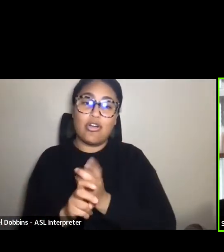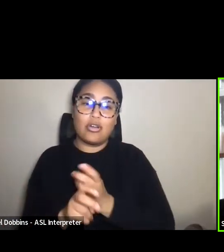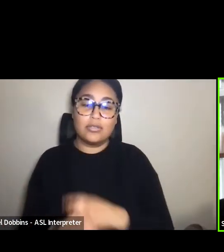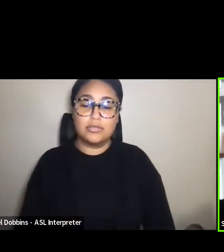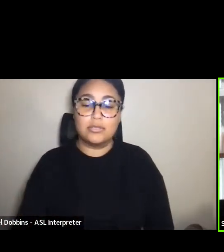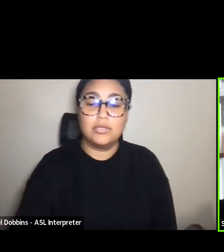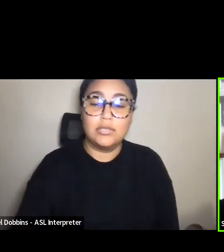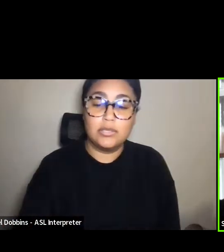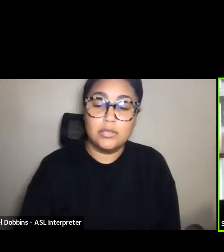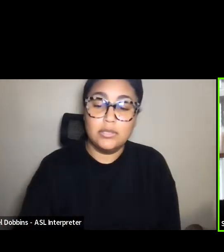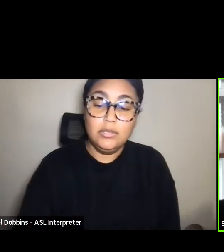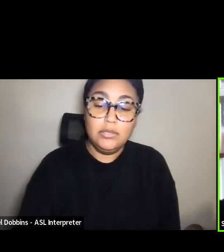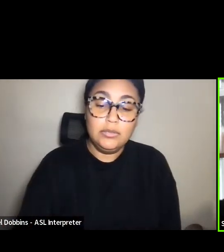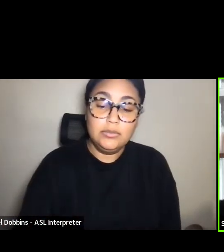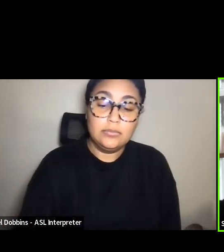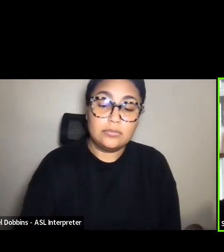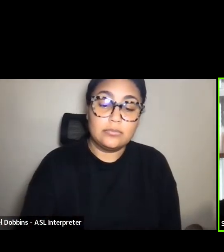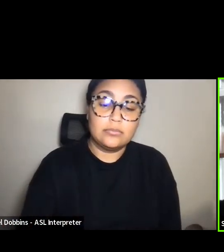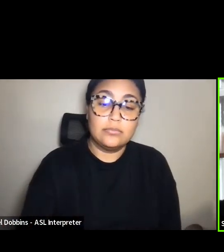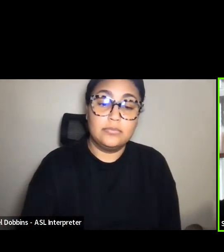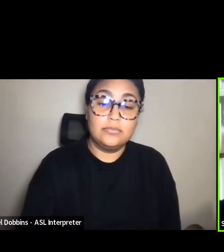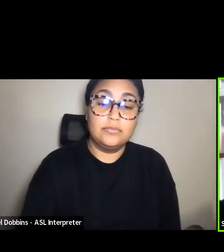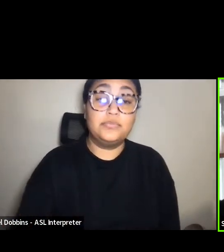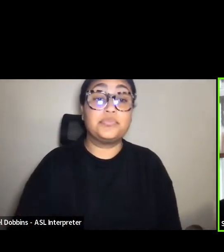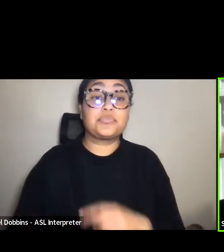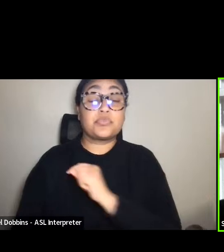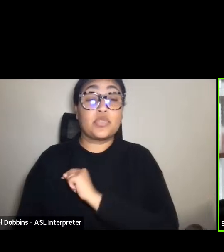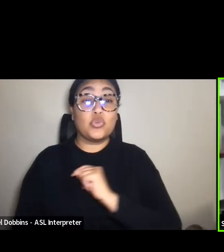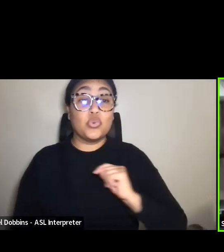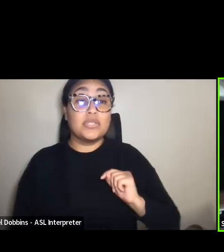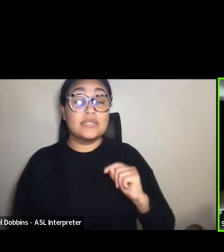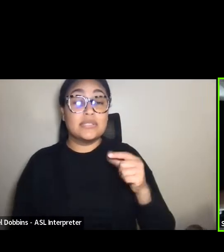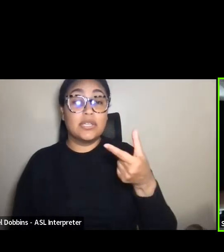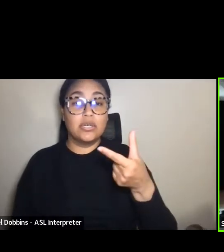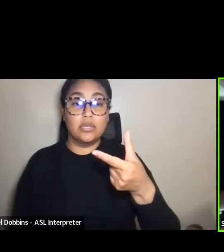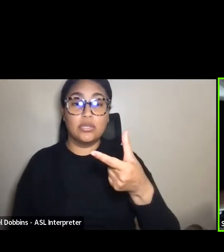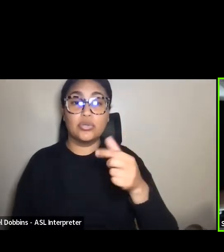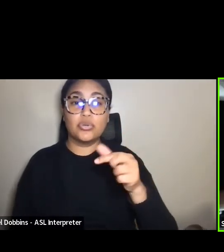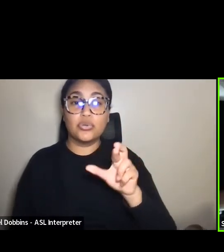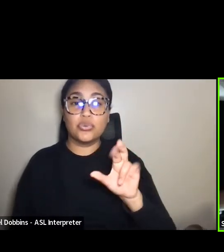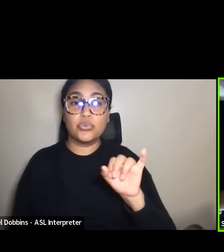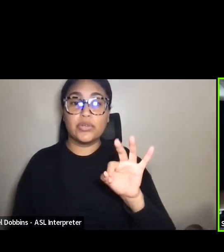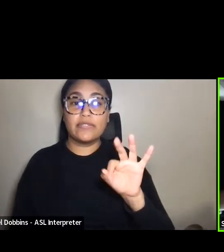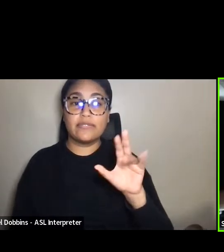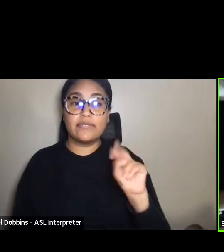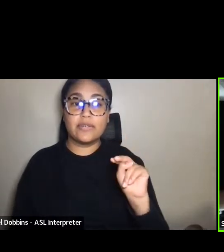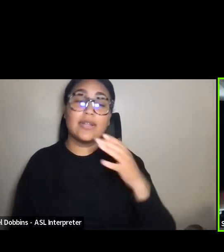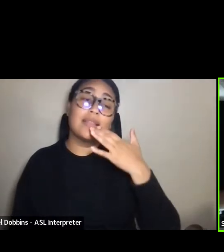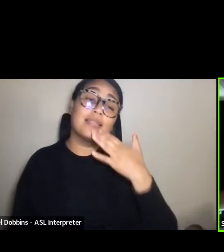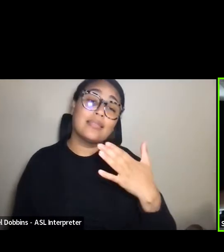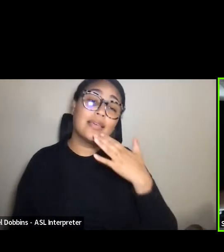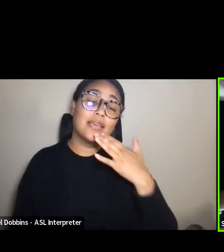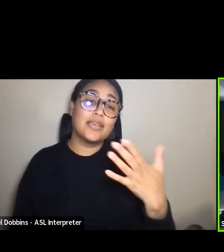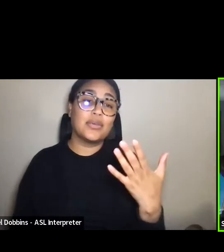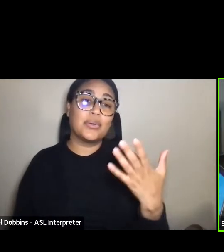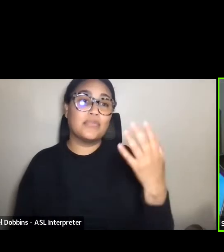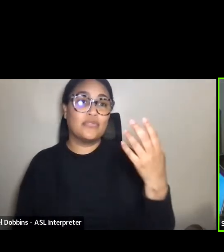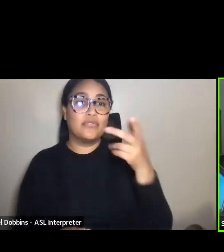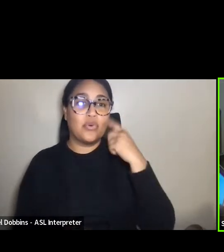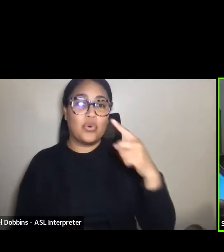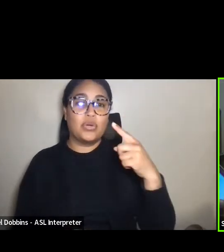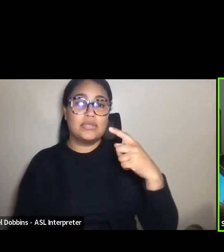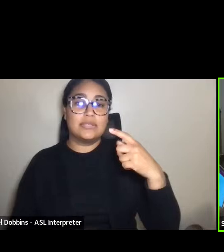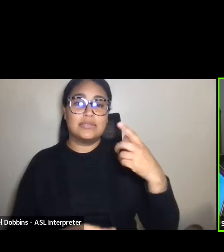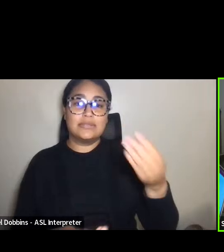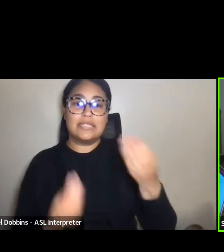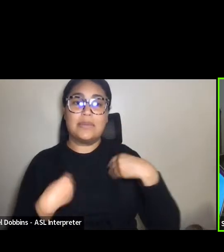Griffin, thank you. Like, Sorry. thank you for taking time out to fill my head with stuff that